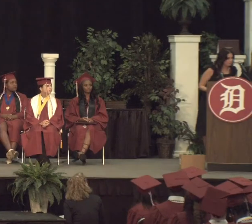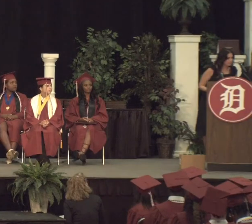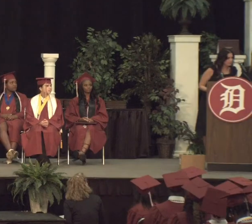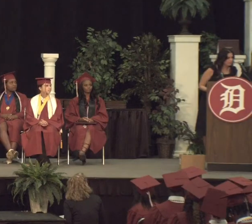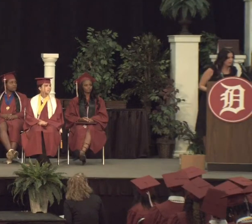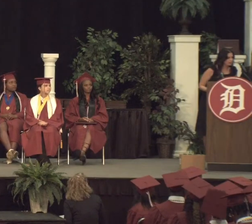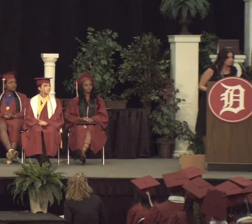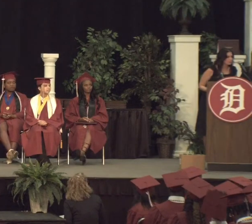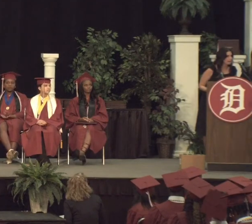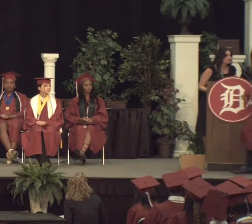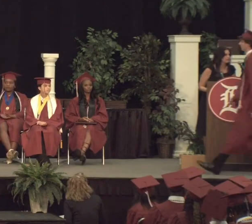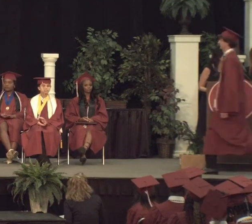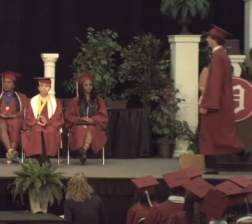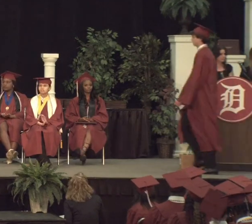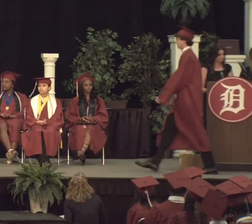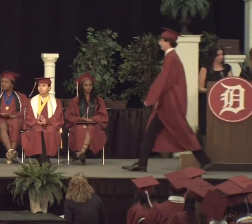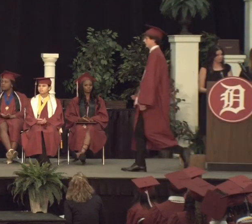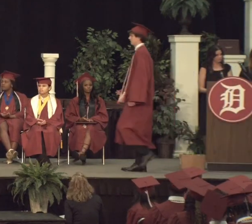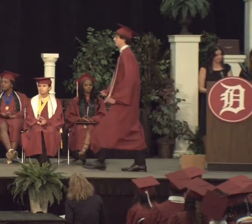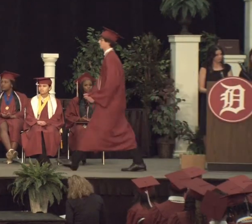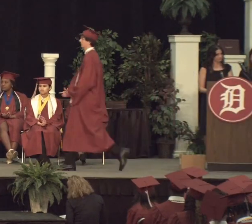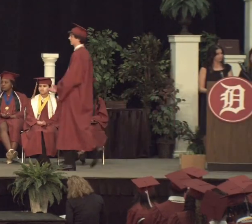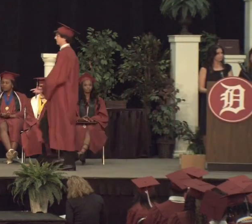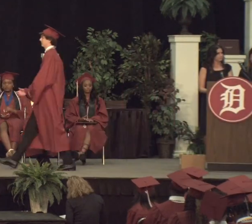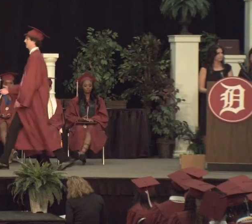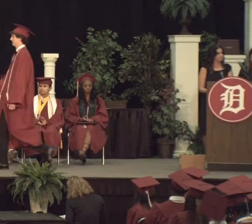Matthew Duffy, magna cum laude.